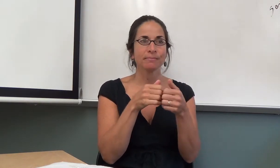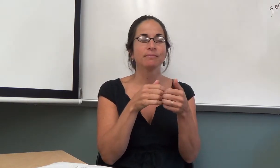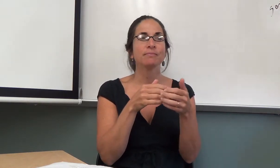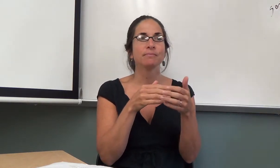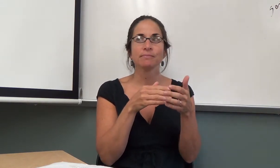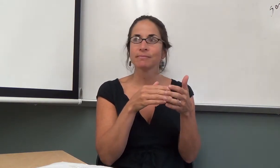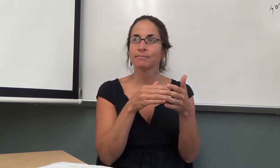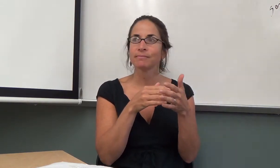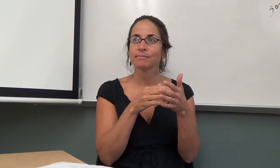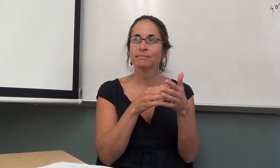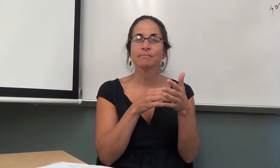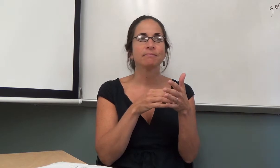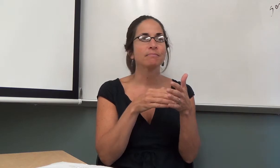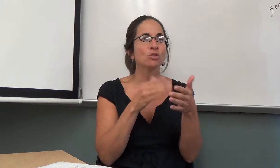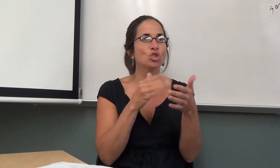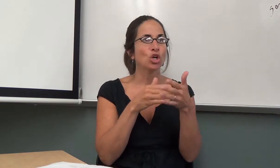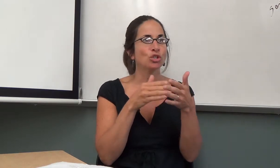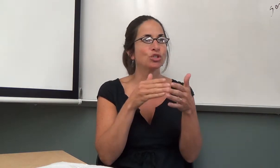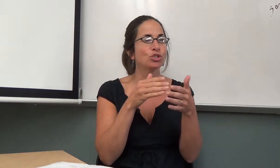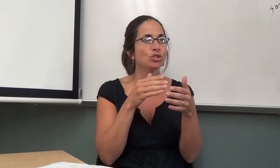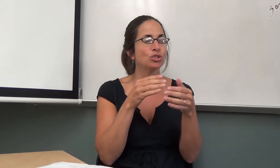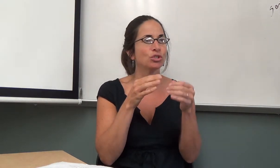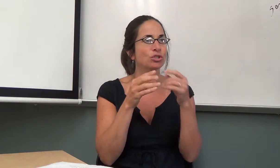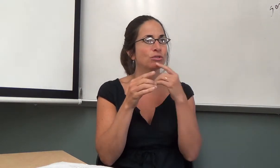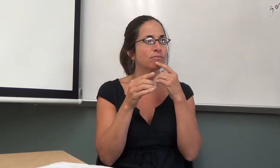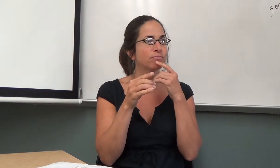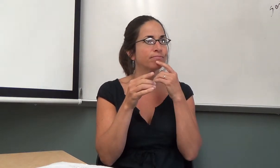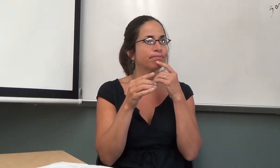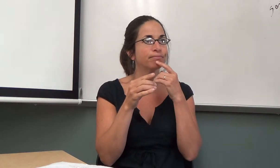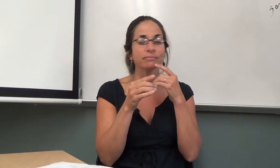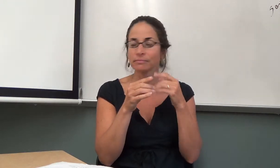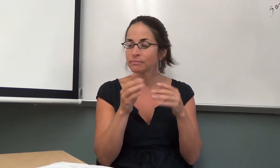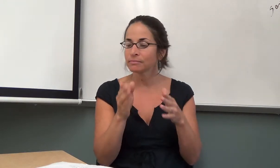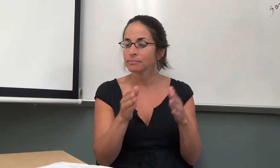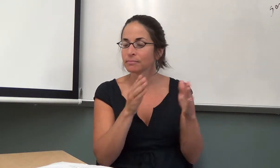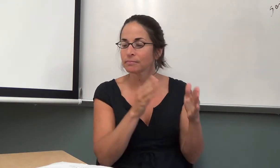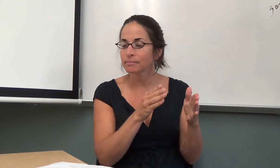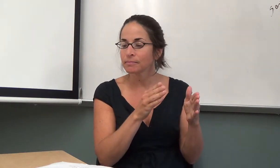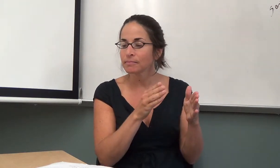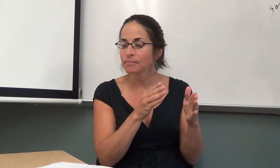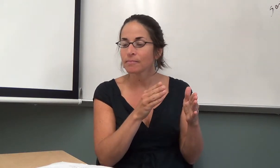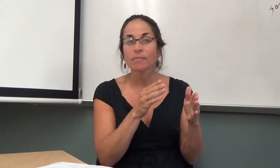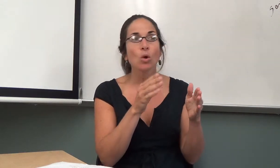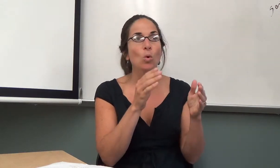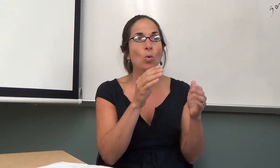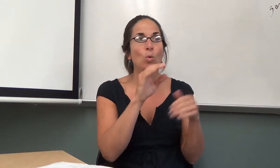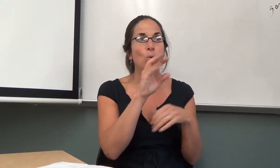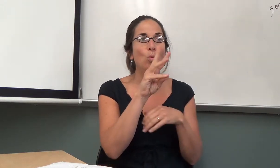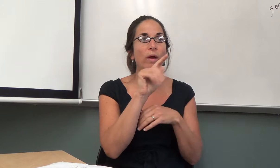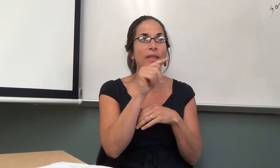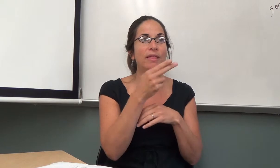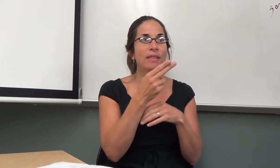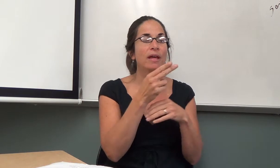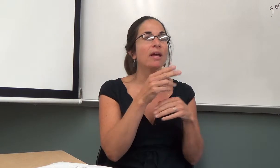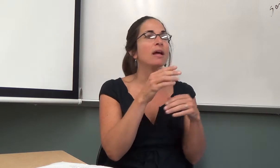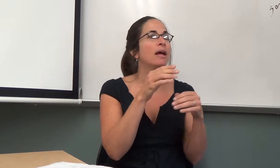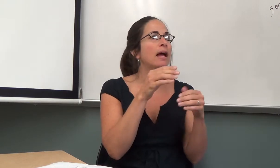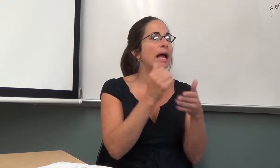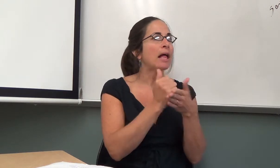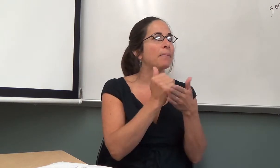them is a helping verb. And which word is a helping verb? Word. Were. Nice job. And which